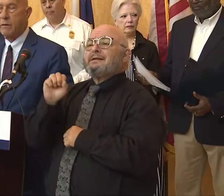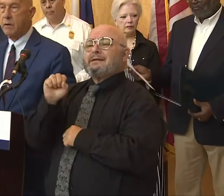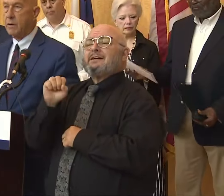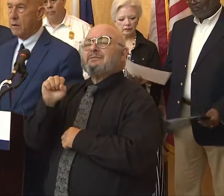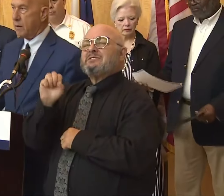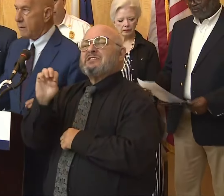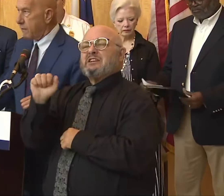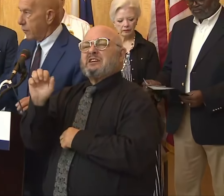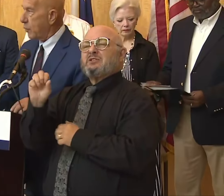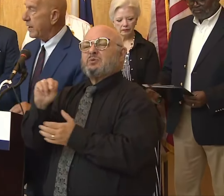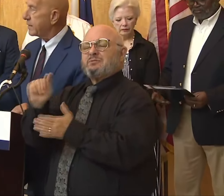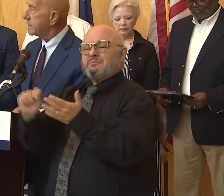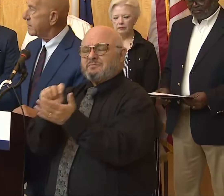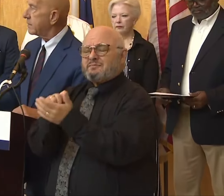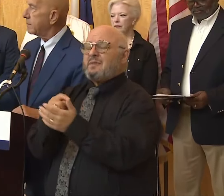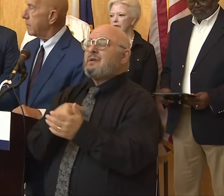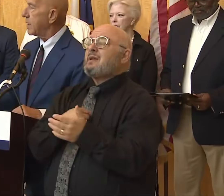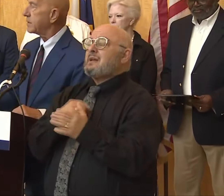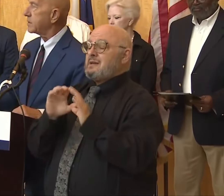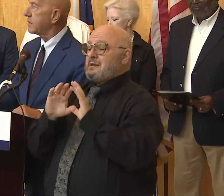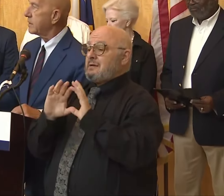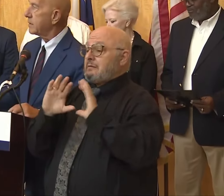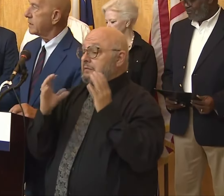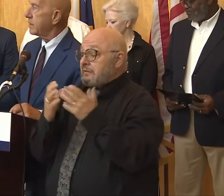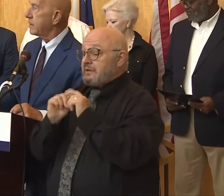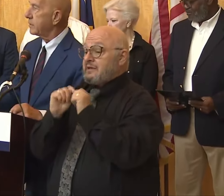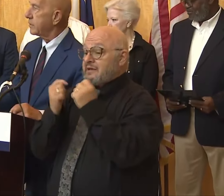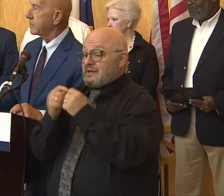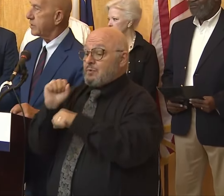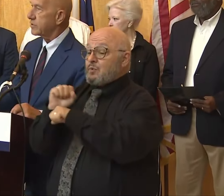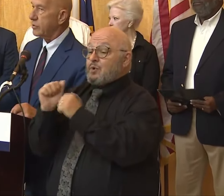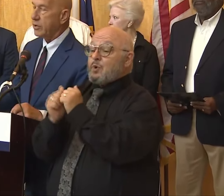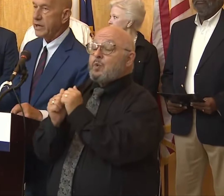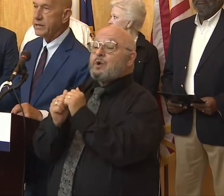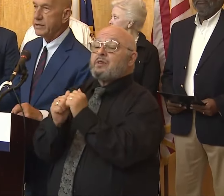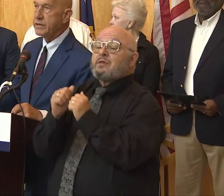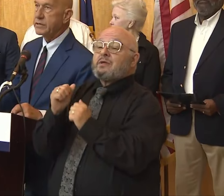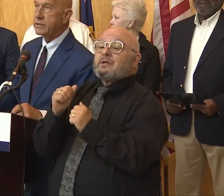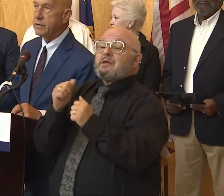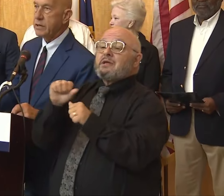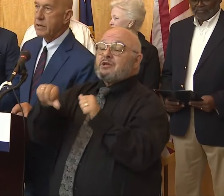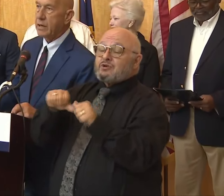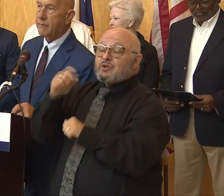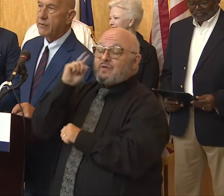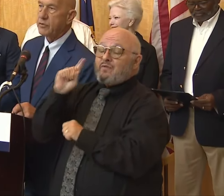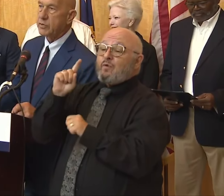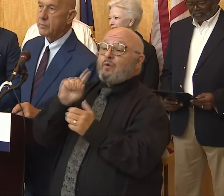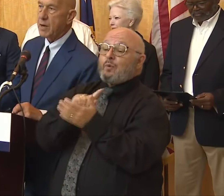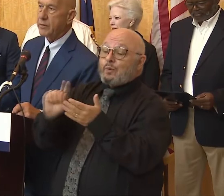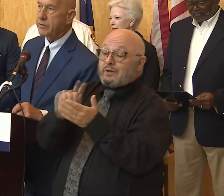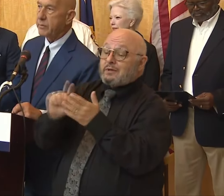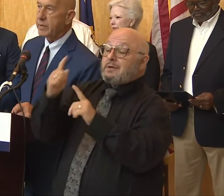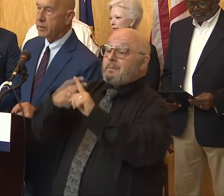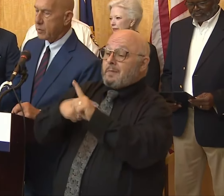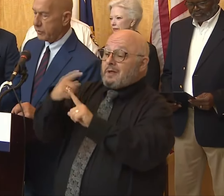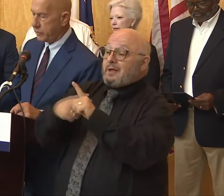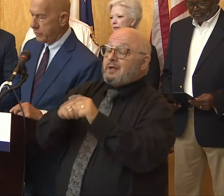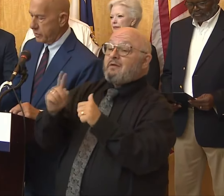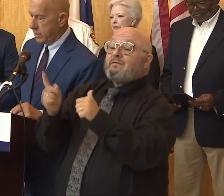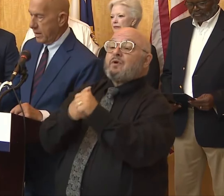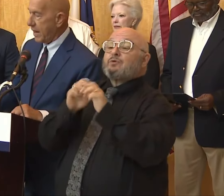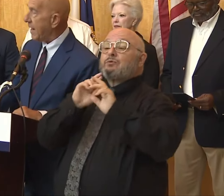working for weeks, months, to discuss hurricane season. Our first responders have been